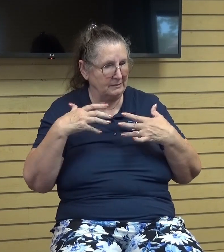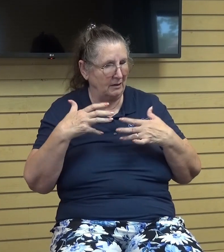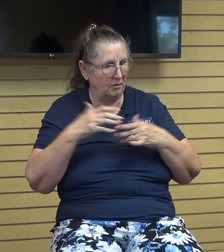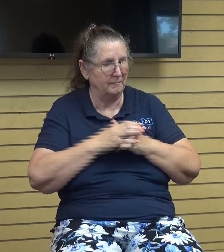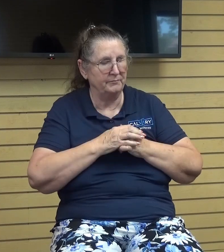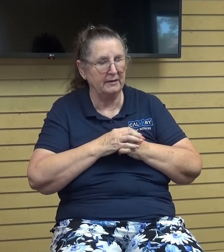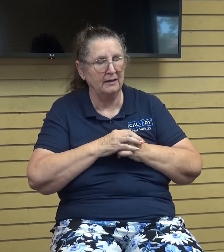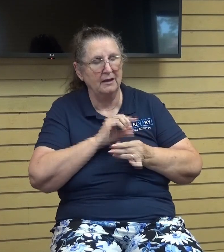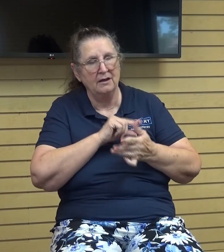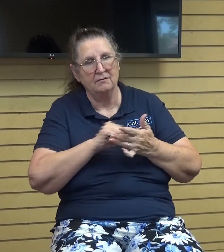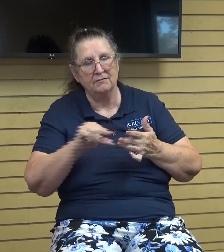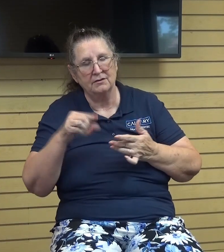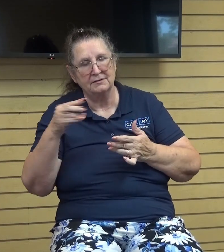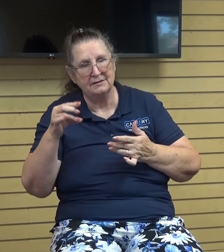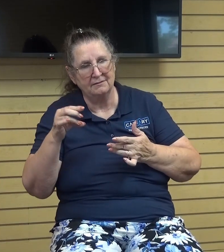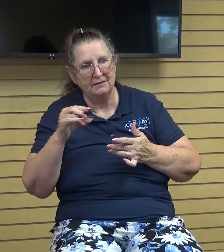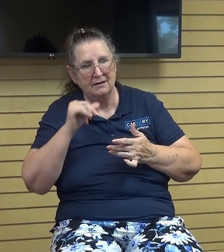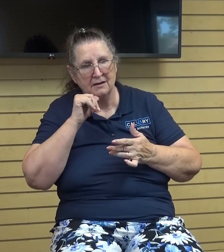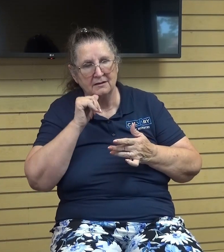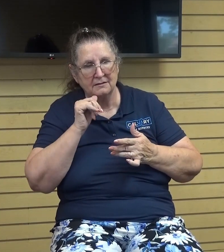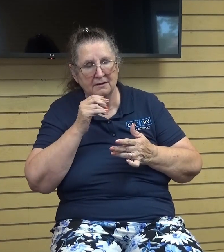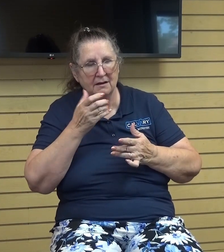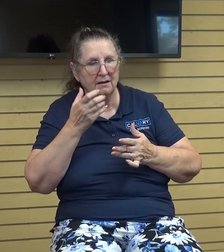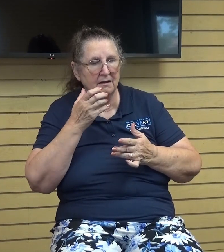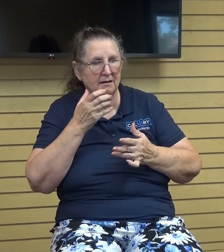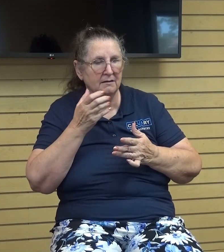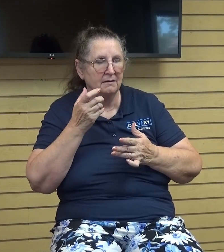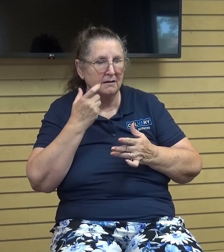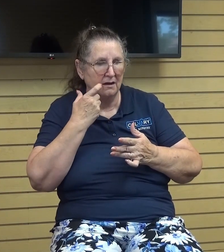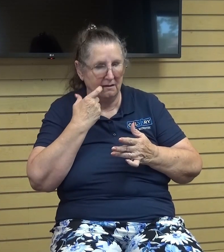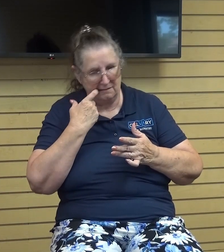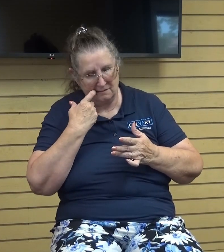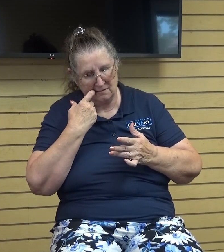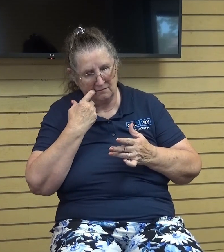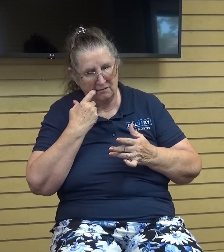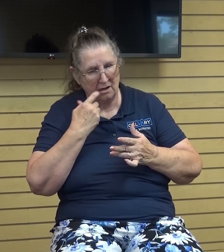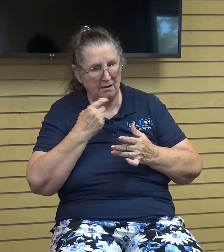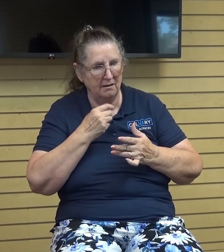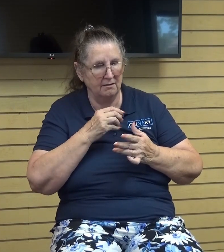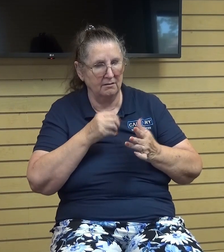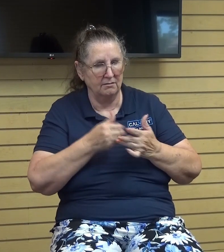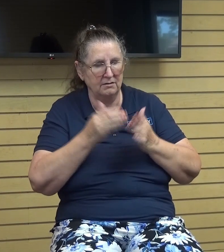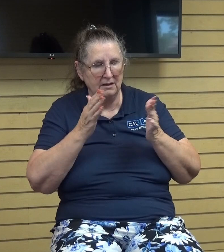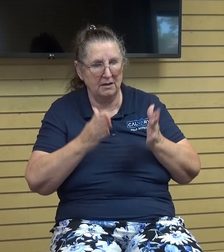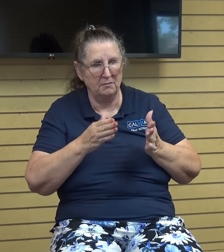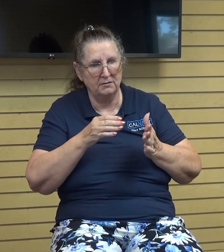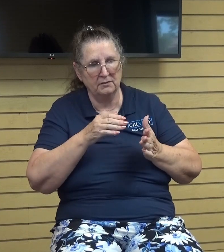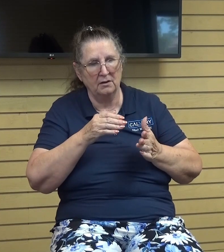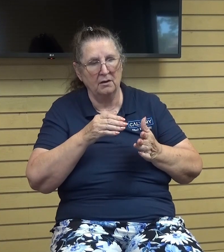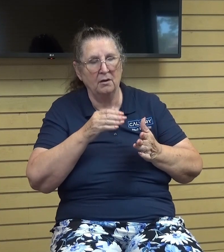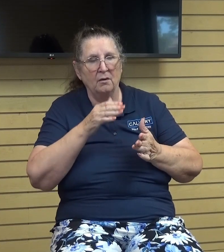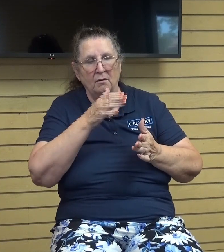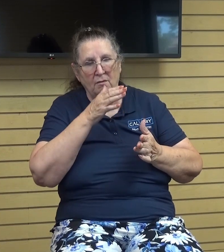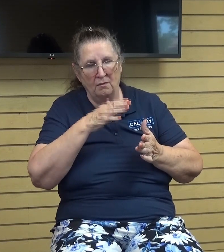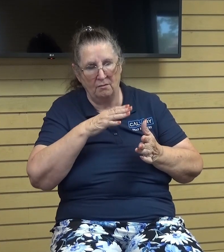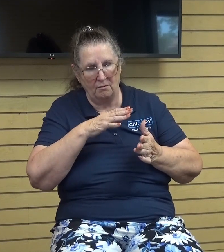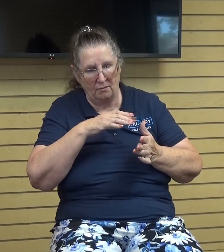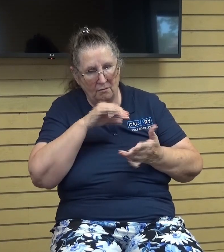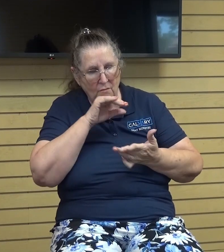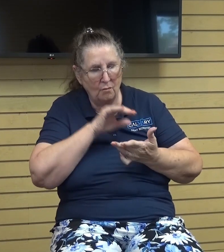Verse 17. You shall not covet your neighbor's house. You shall not covet your neighbor's wife, nor his male servant, nor his female servant, nor his ox, nor